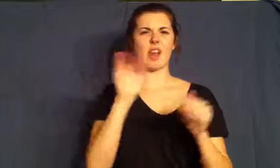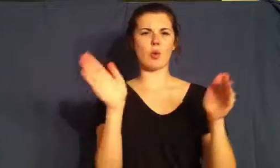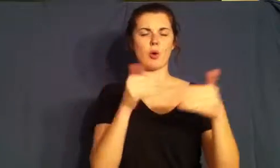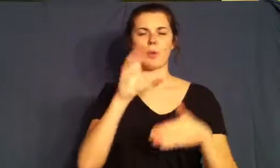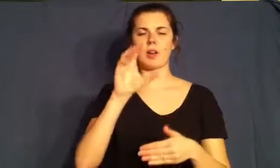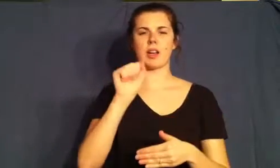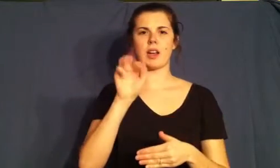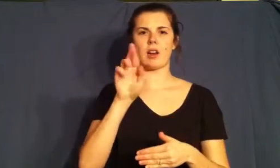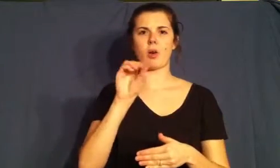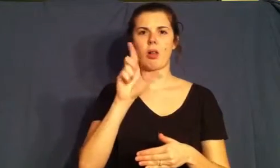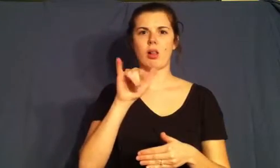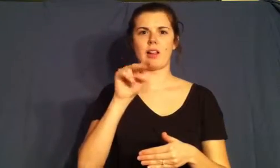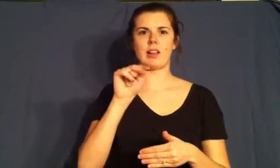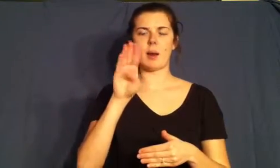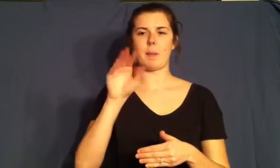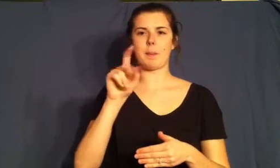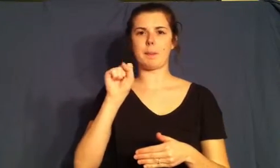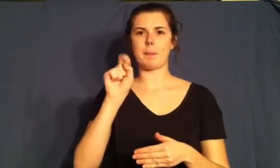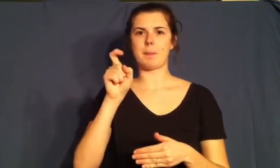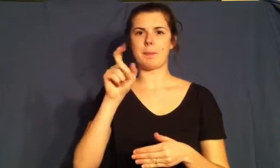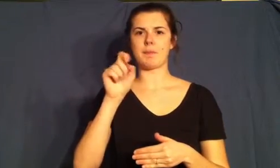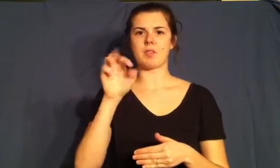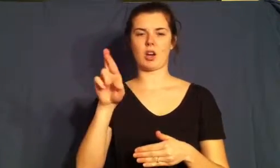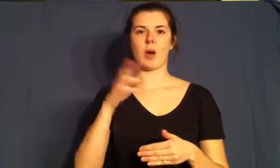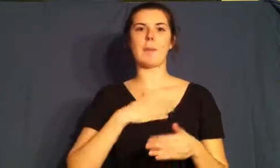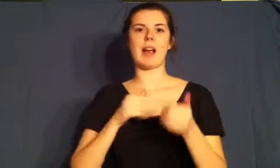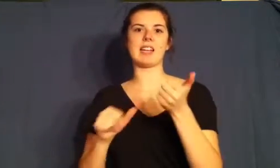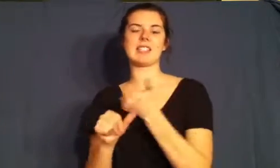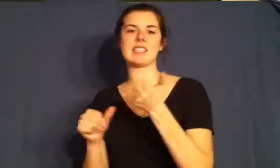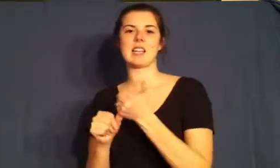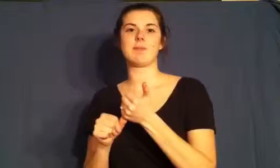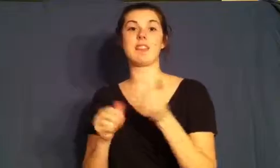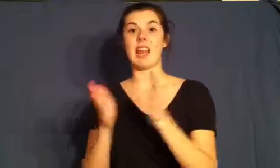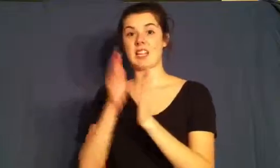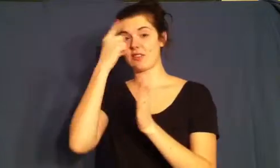my administrative assistant. Ask her for a parking permit, go back down, put the permit on your